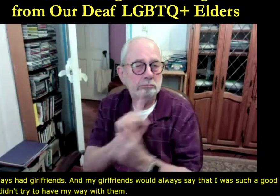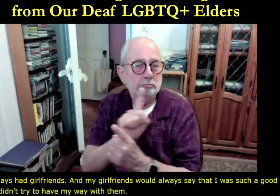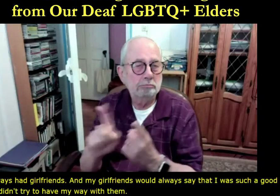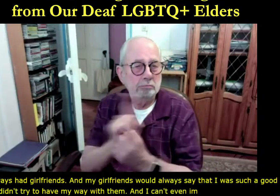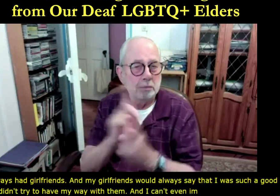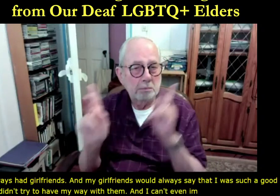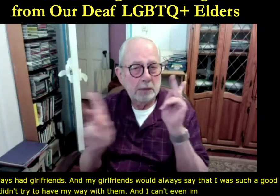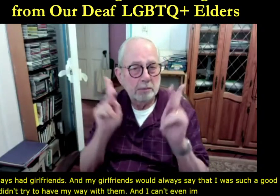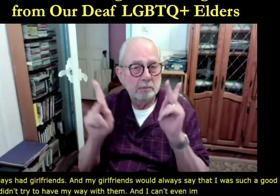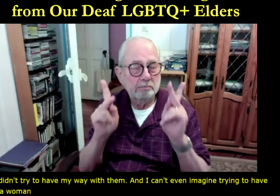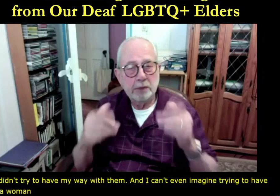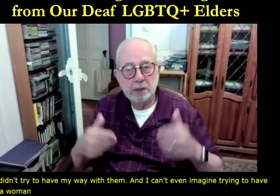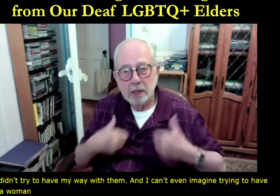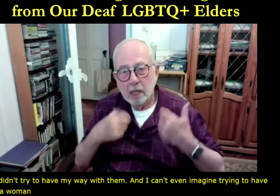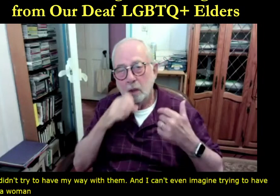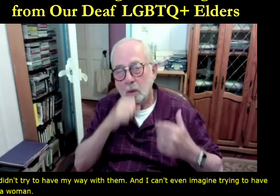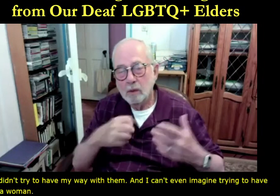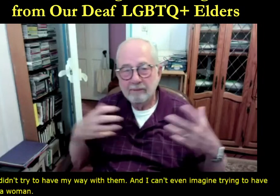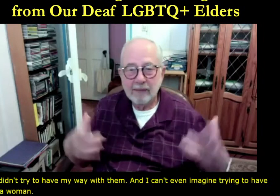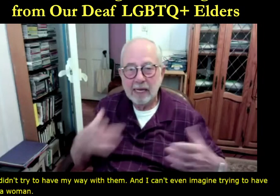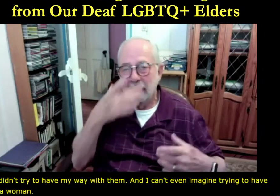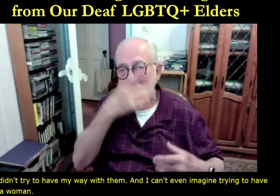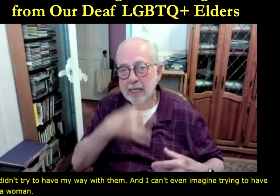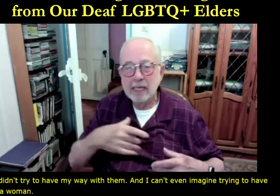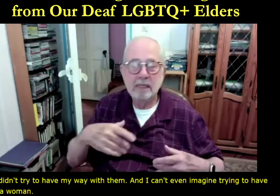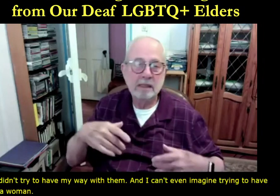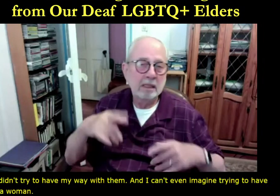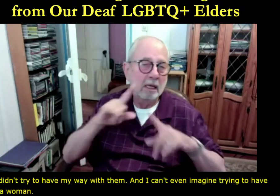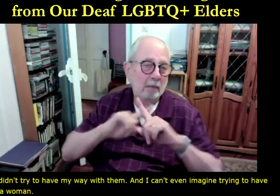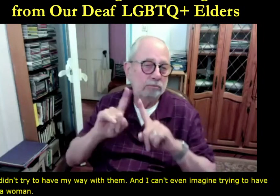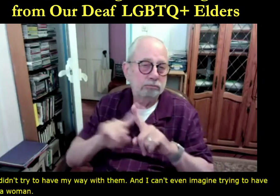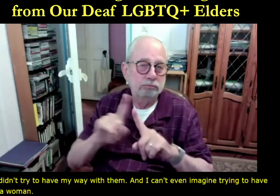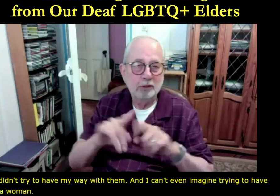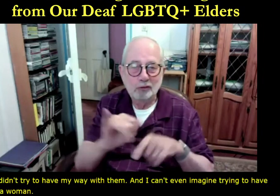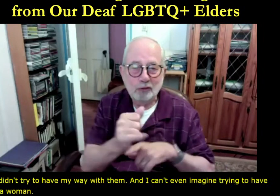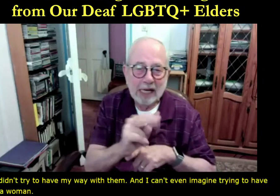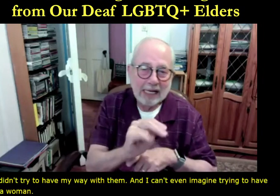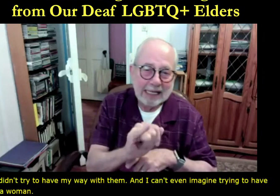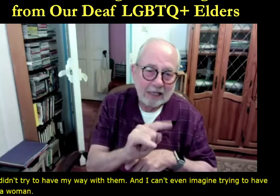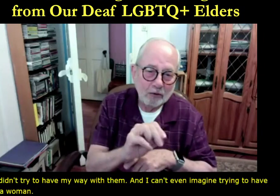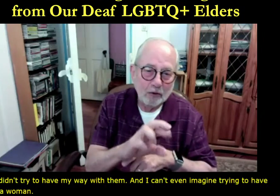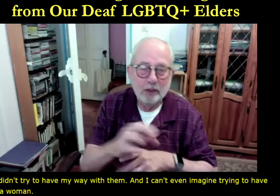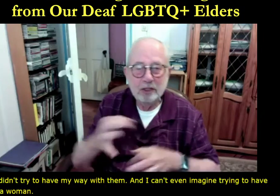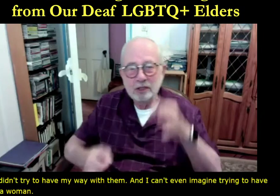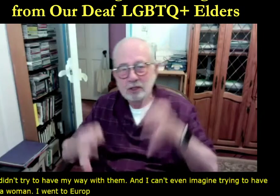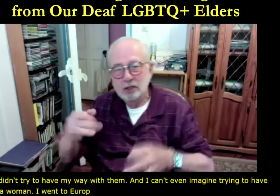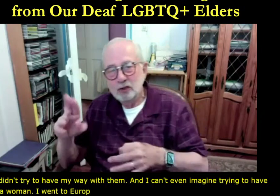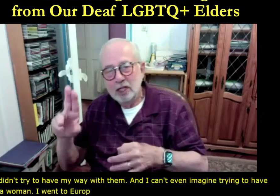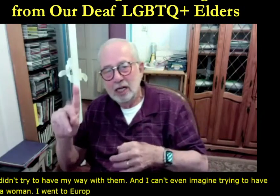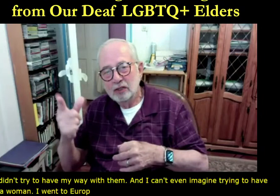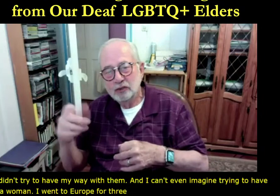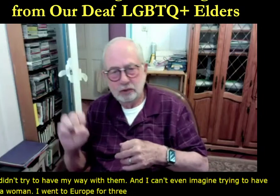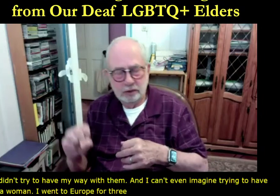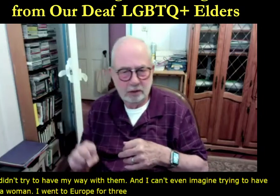um i would meet for three months i would meet different types of people different shapes